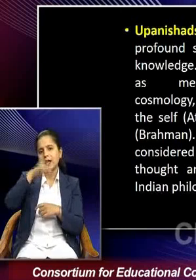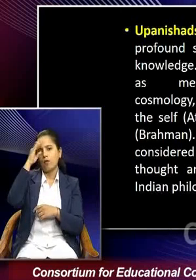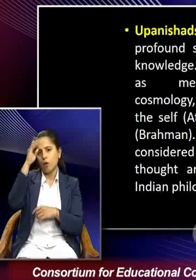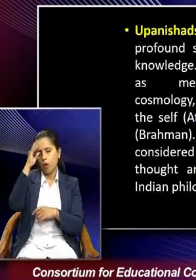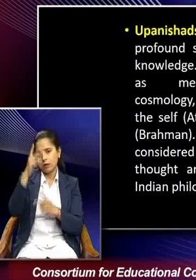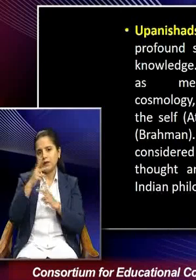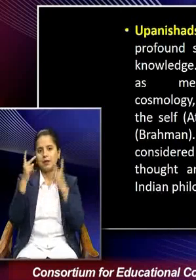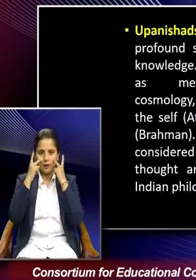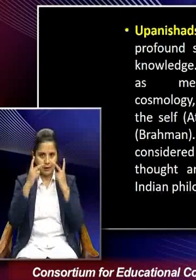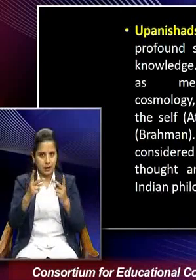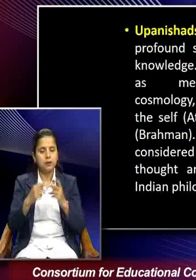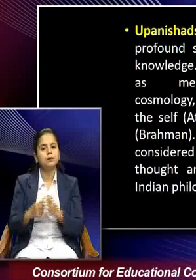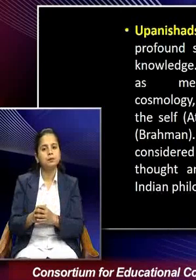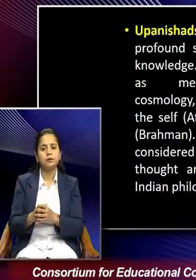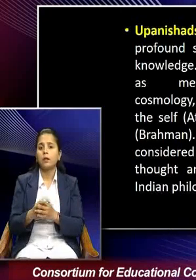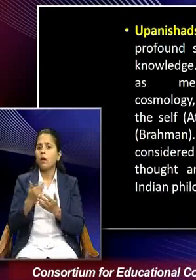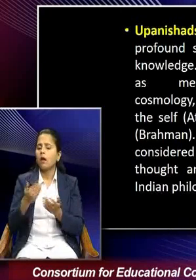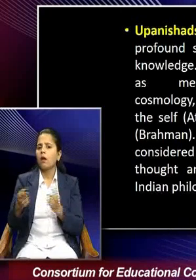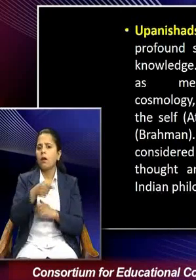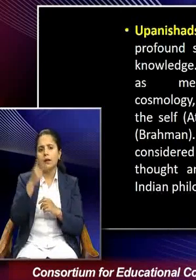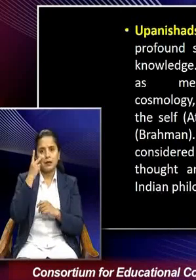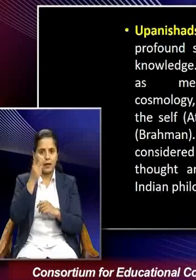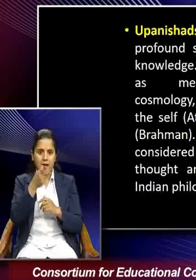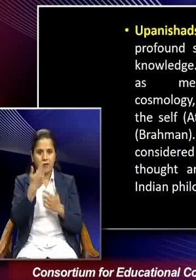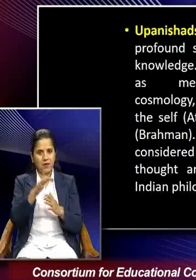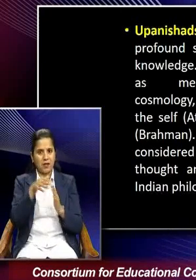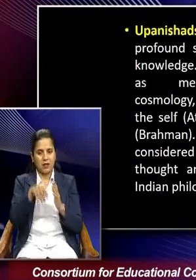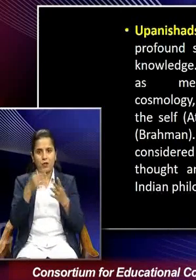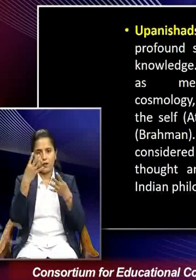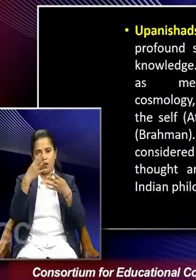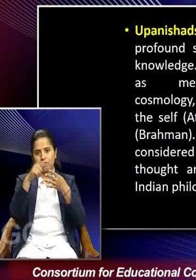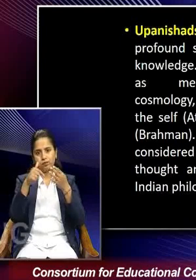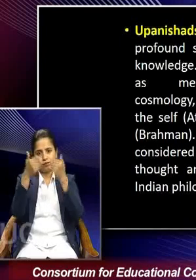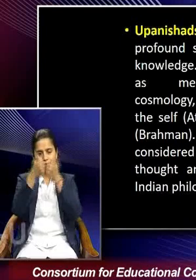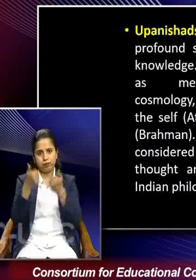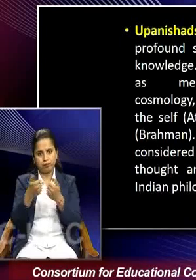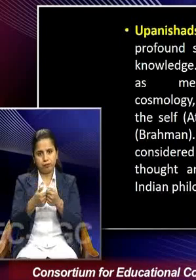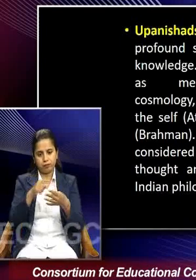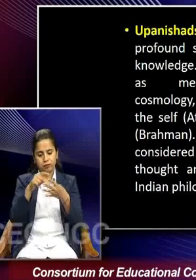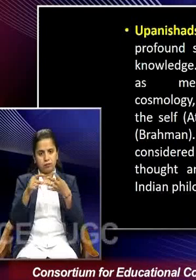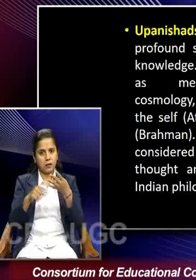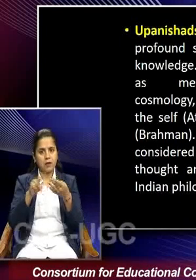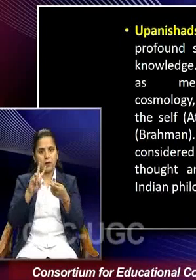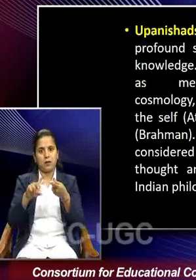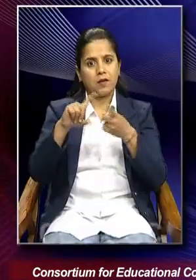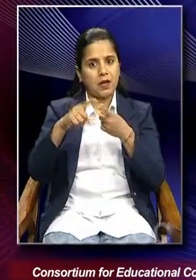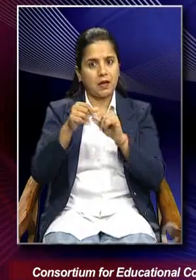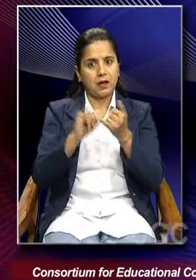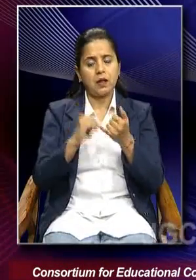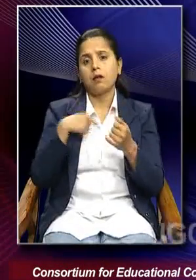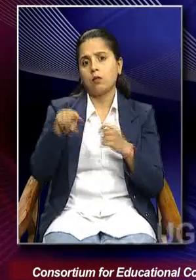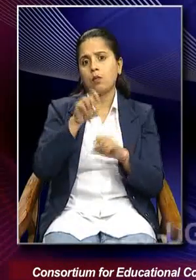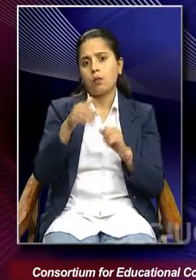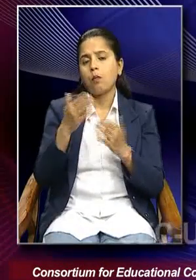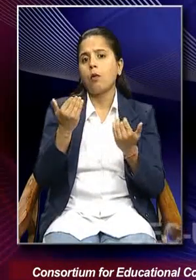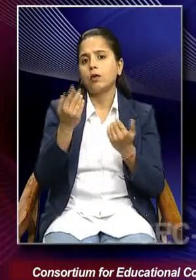philosophy. So out of these 4 subdivisions within Vedas, we can see that it